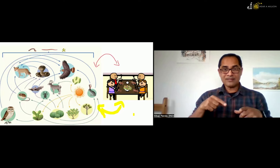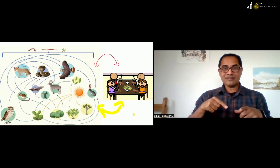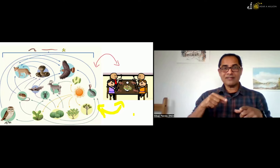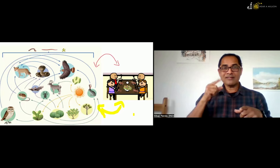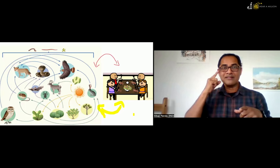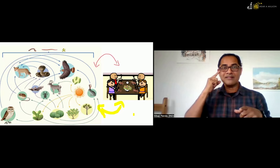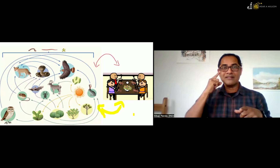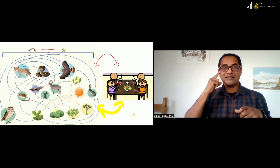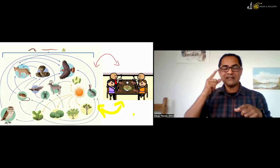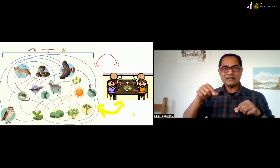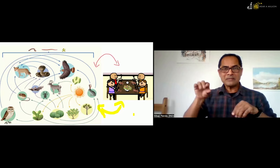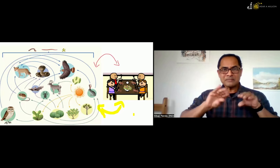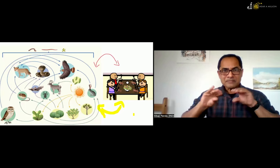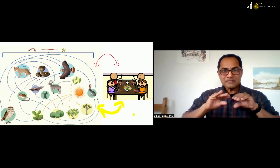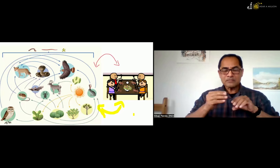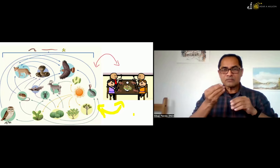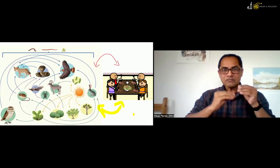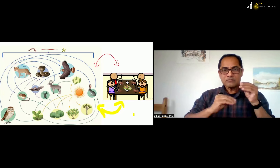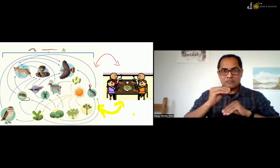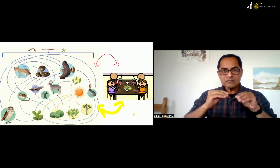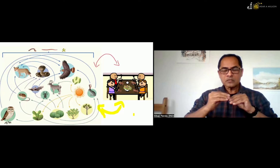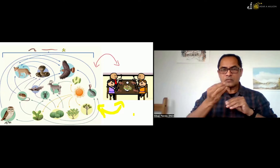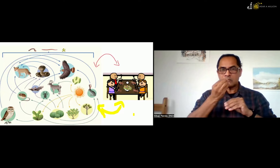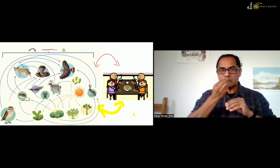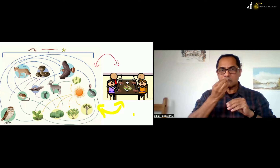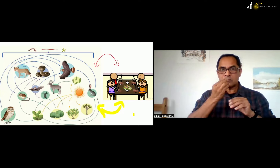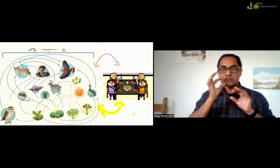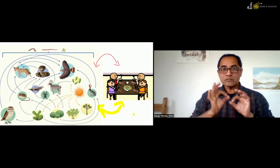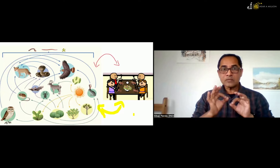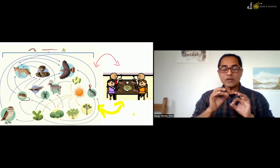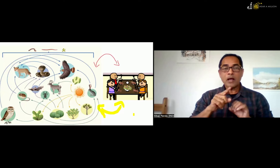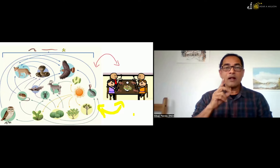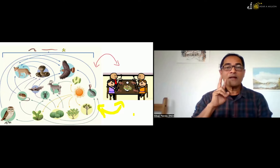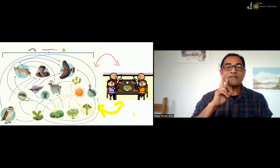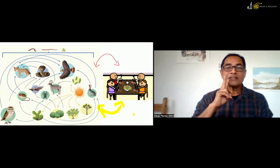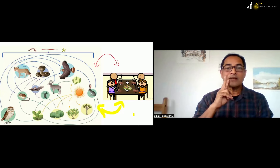that table? It's that entire food chain.